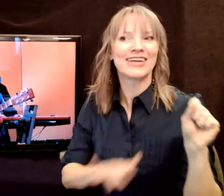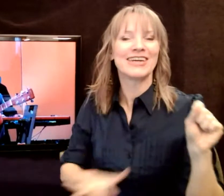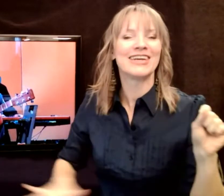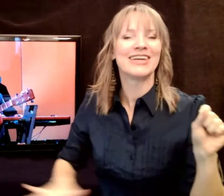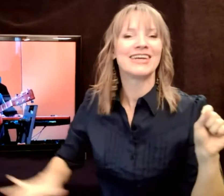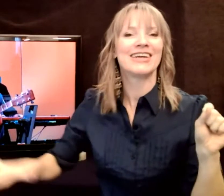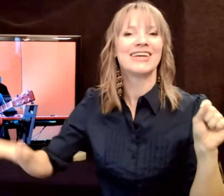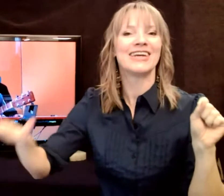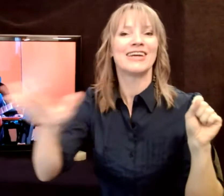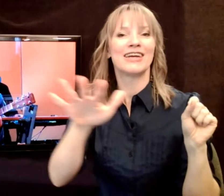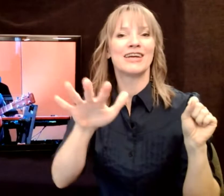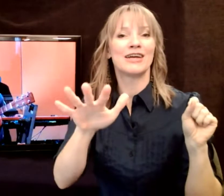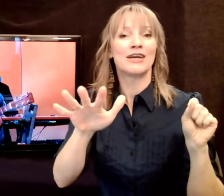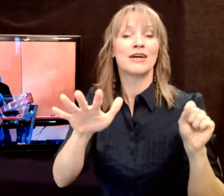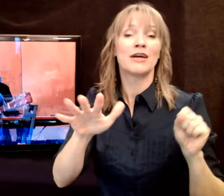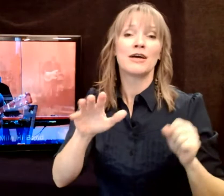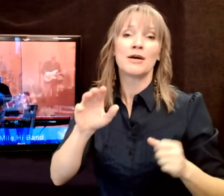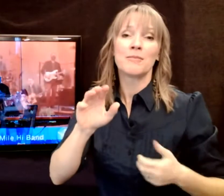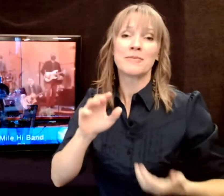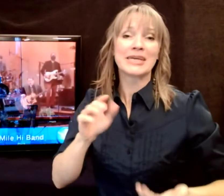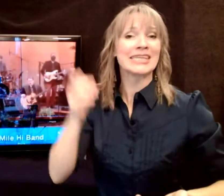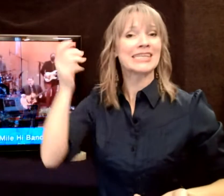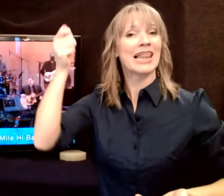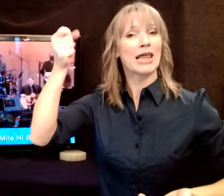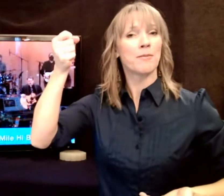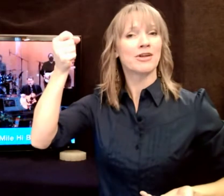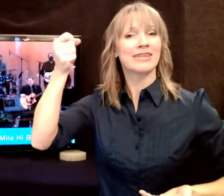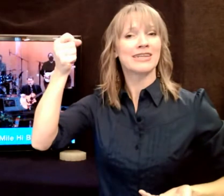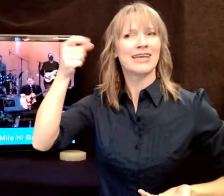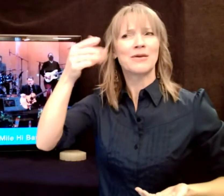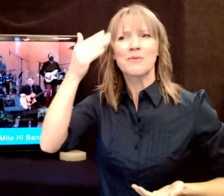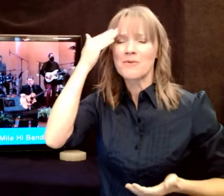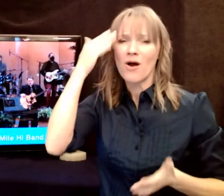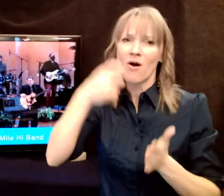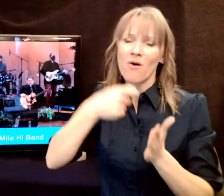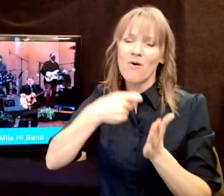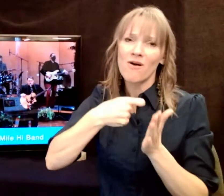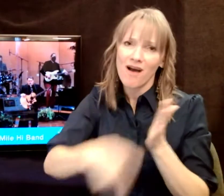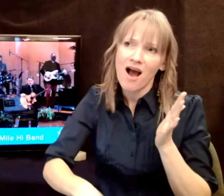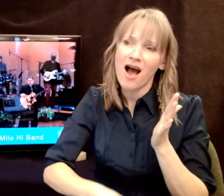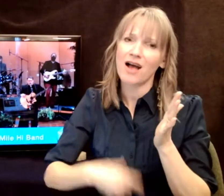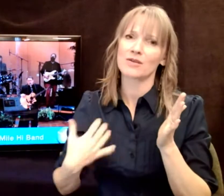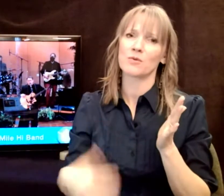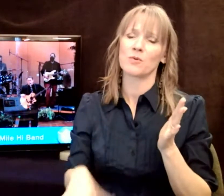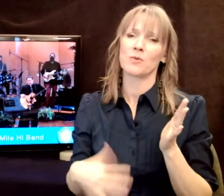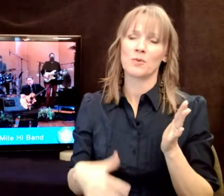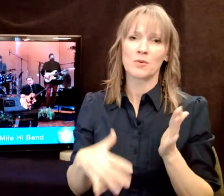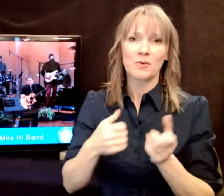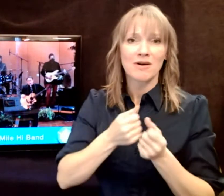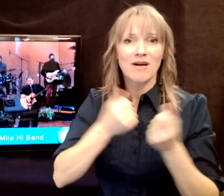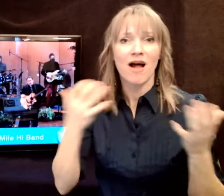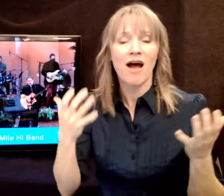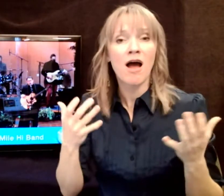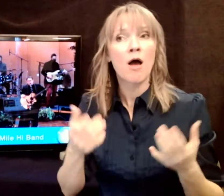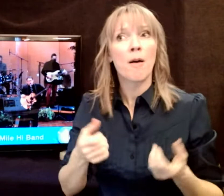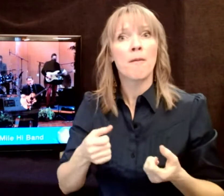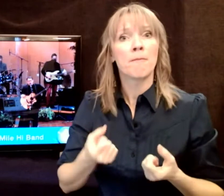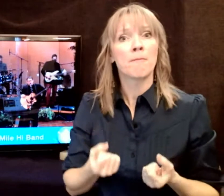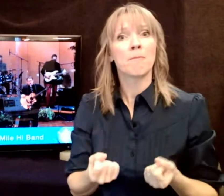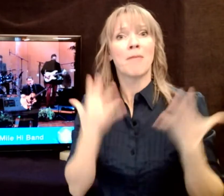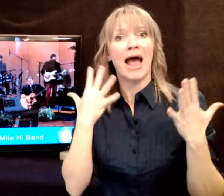liberty. You know the cost is dear. So many caught in the gun